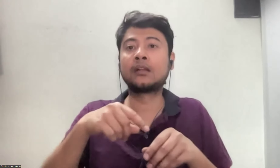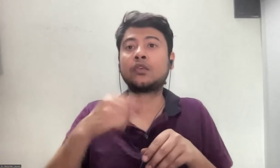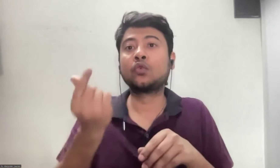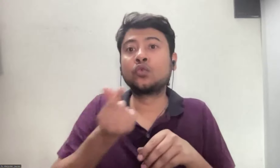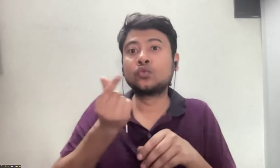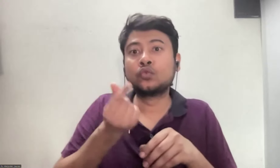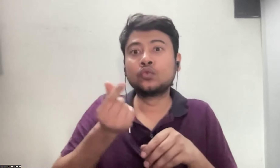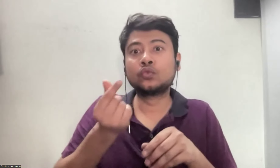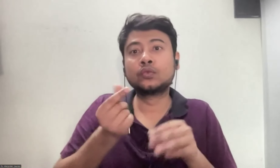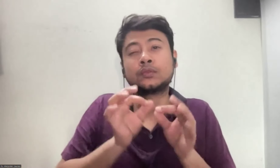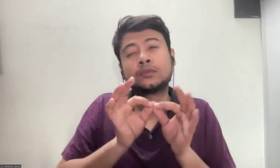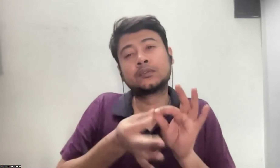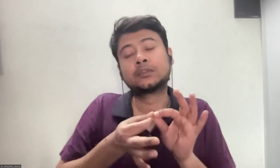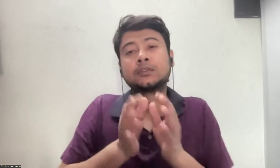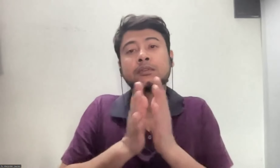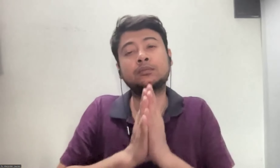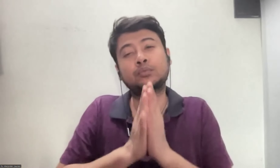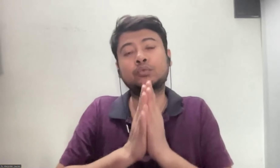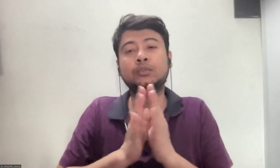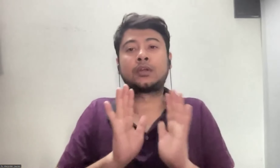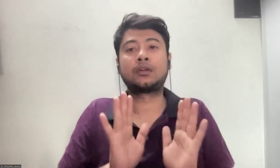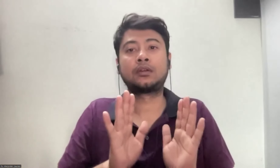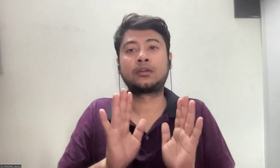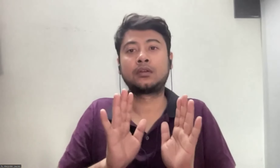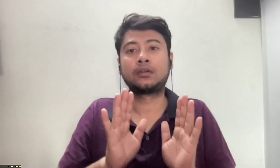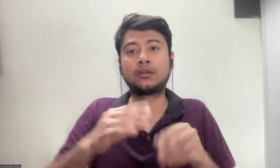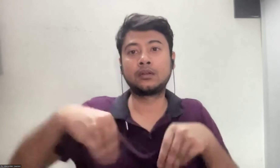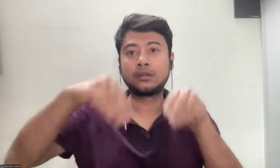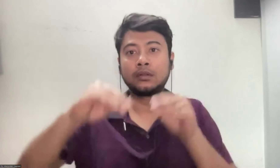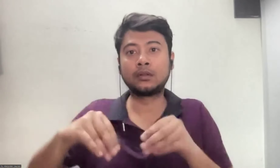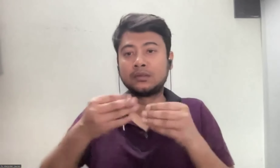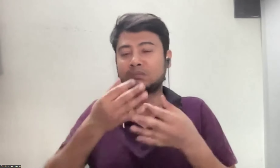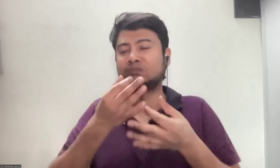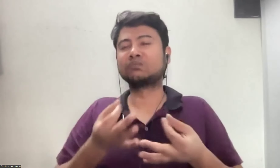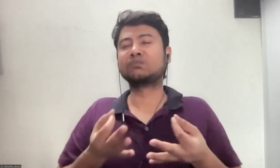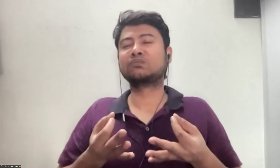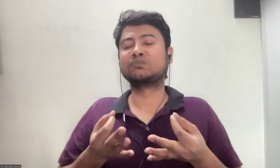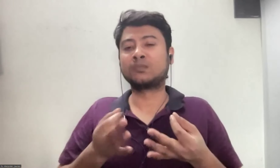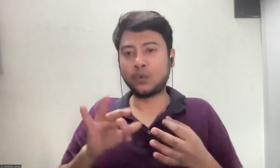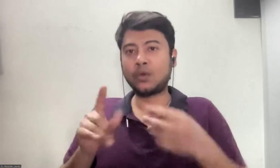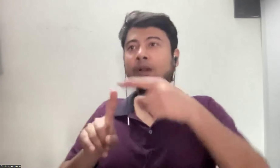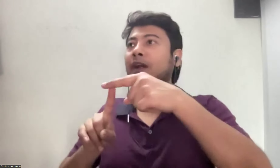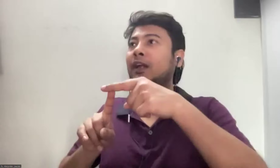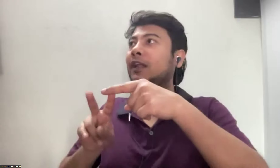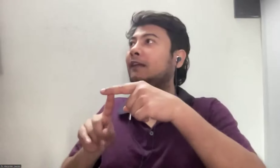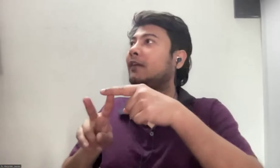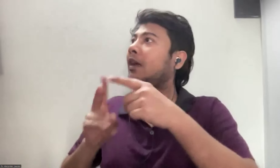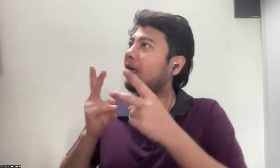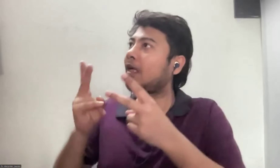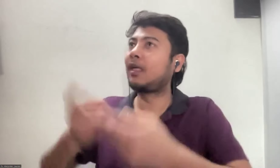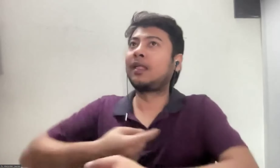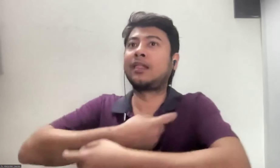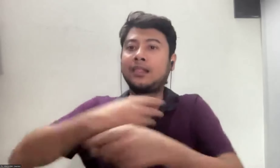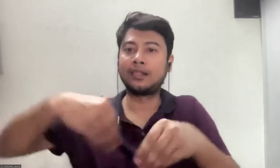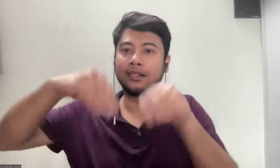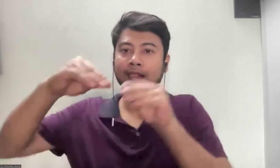for doing your puja, whether it is offering aarti to Krishna or doing Tulsi aarti. Keep it